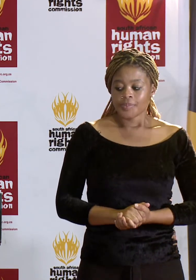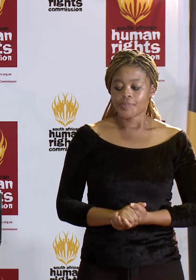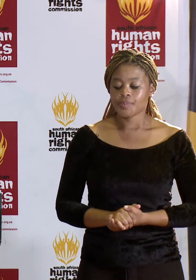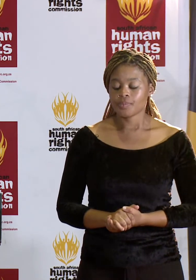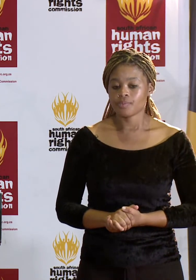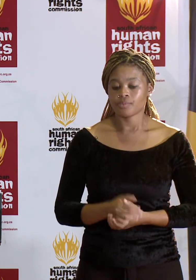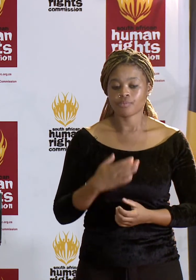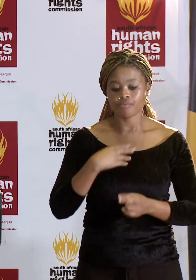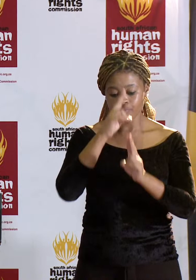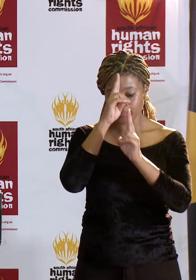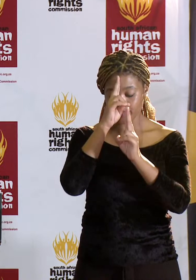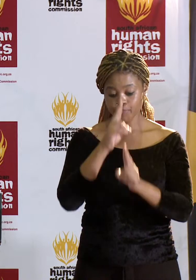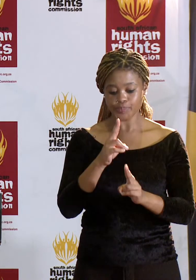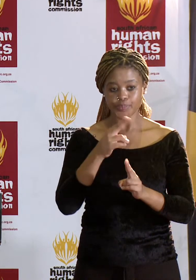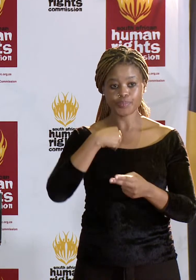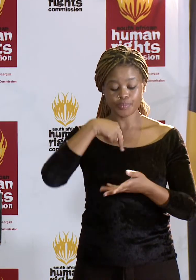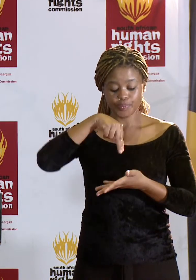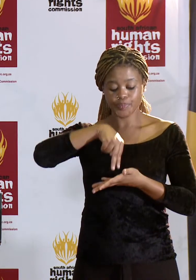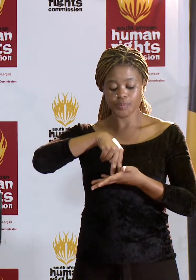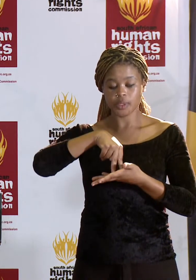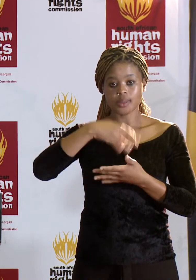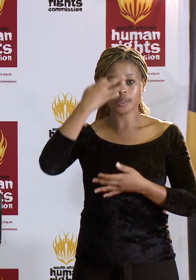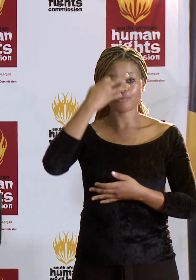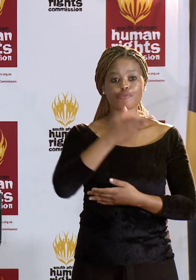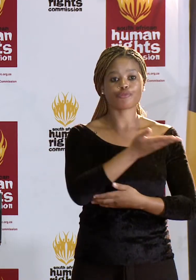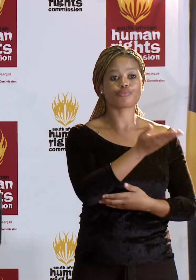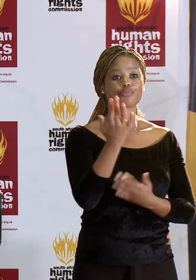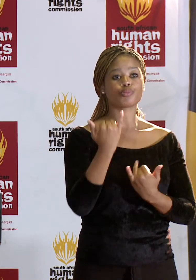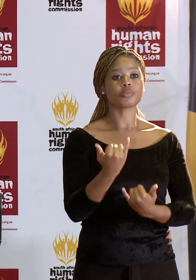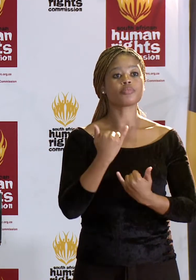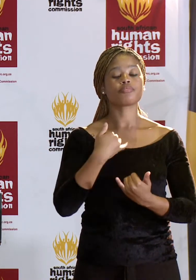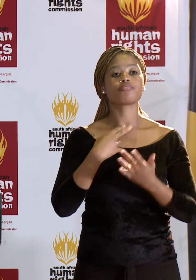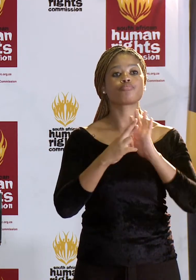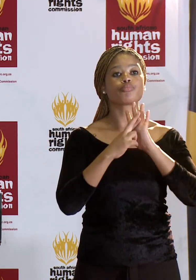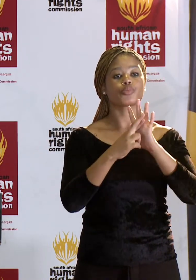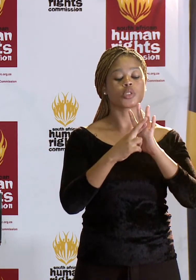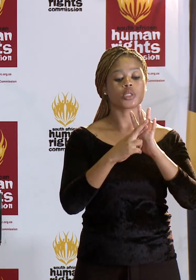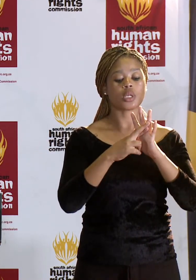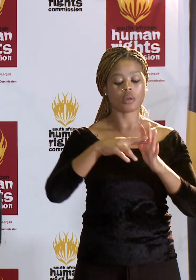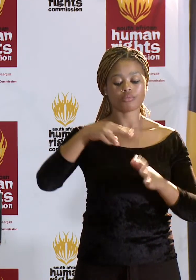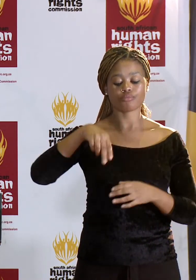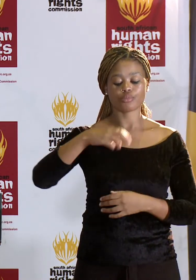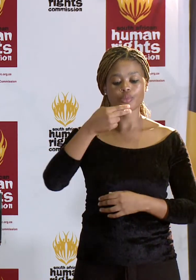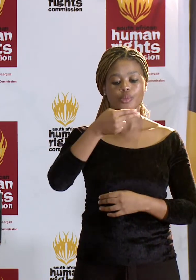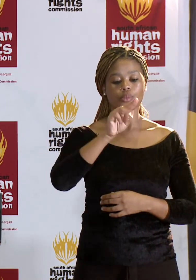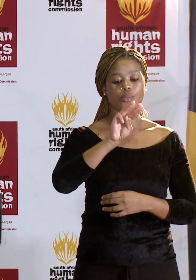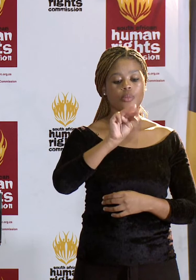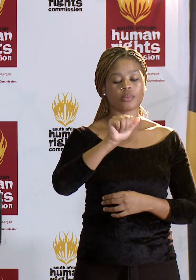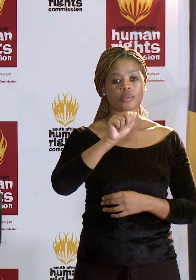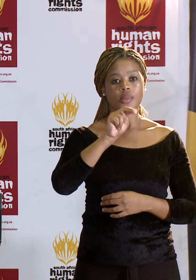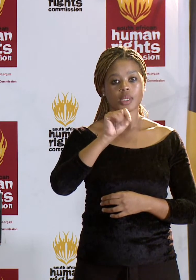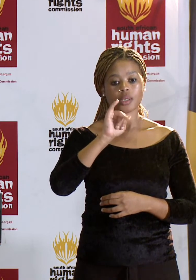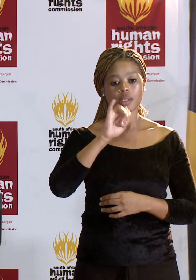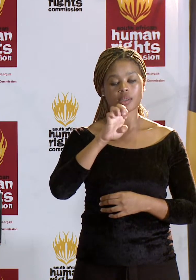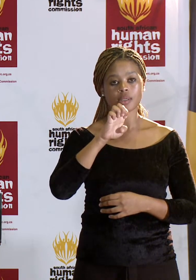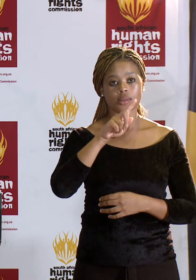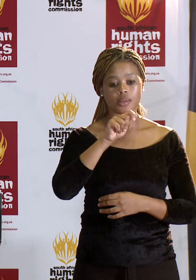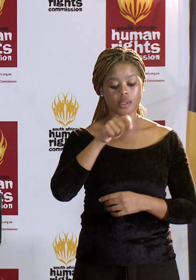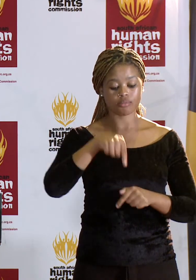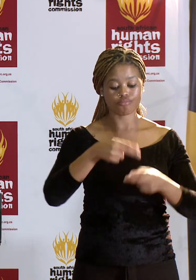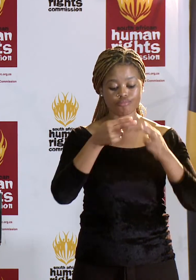I'm honored to be standing before you today, representing the humanities faculties as the strategic partner from